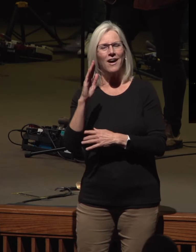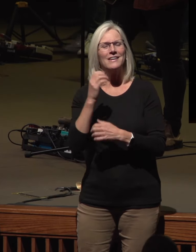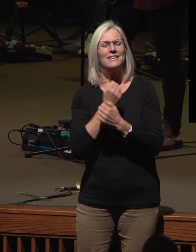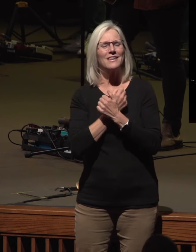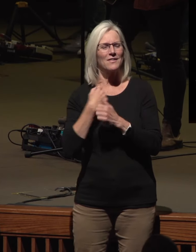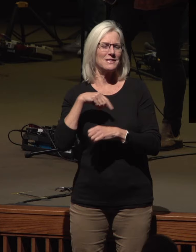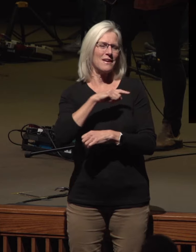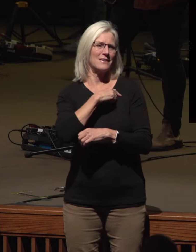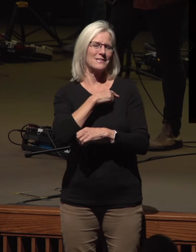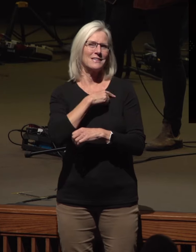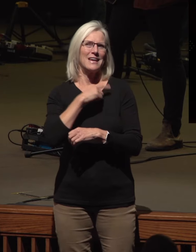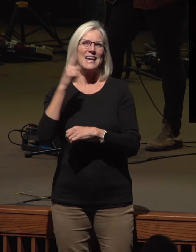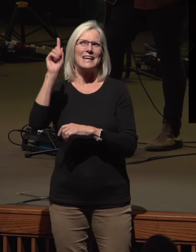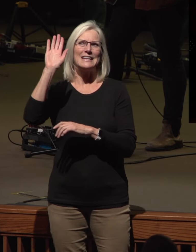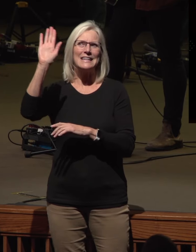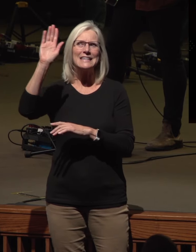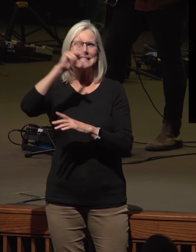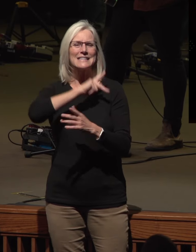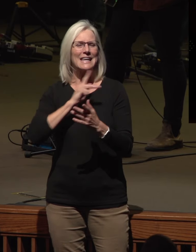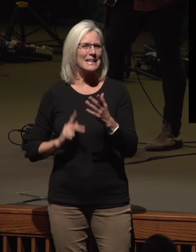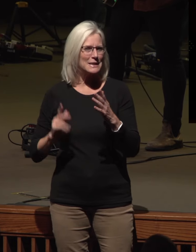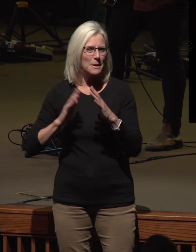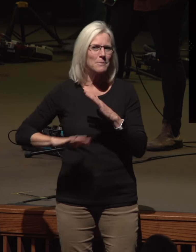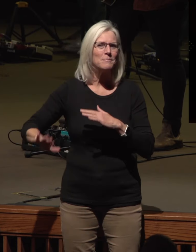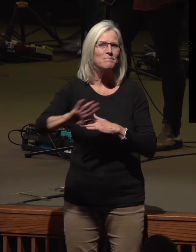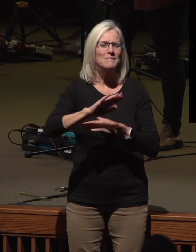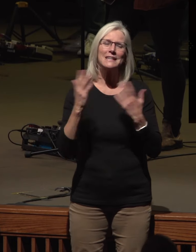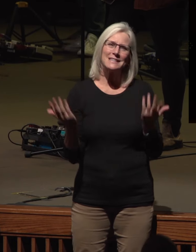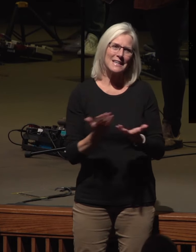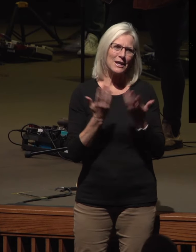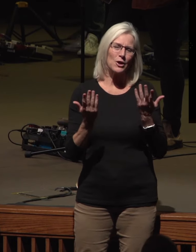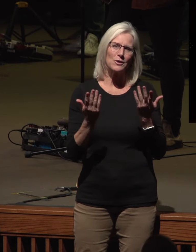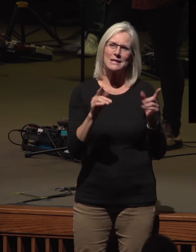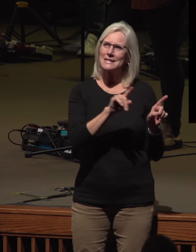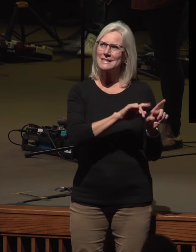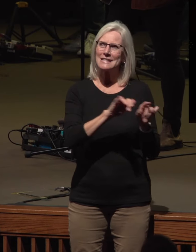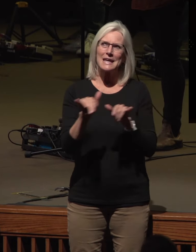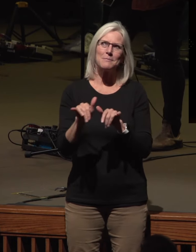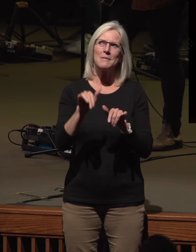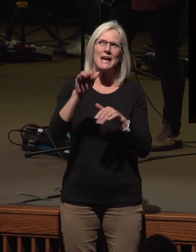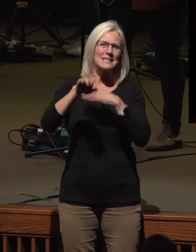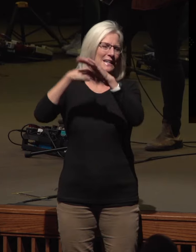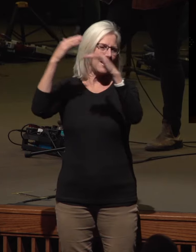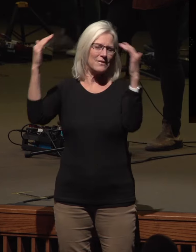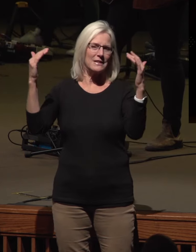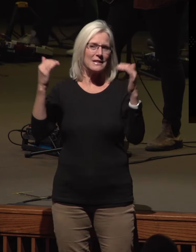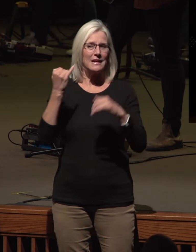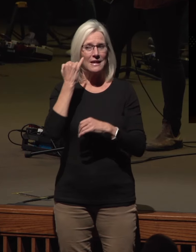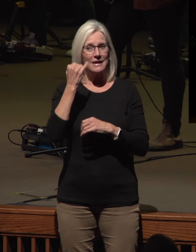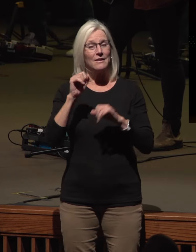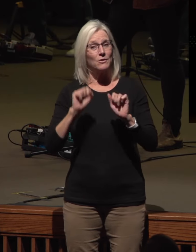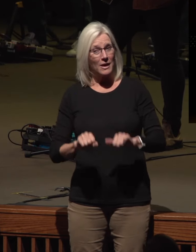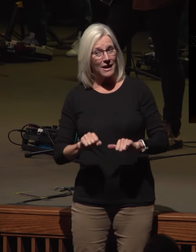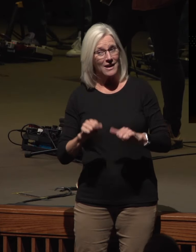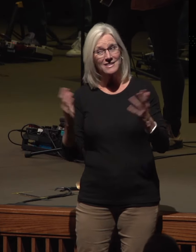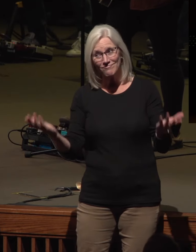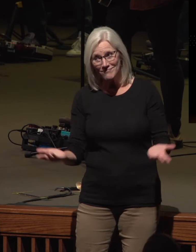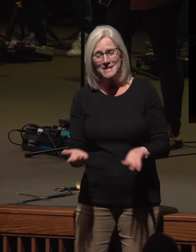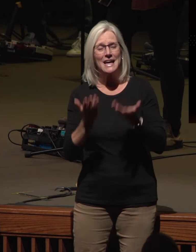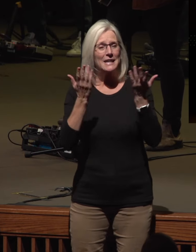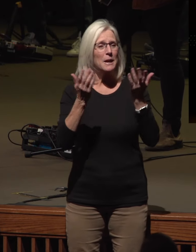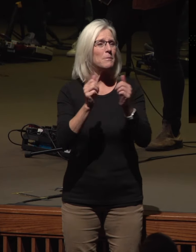kingdom here on earth as it is in heaven. And for that, we can praise his name. And so if you can at this time, why don't we stand and